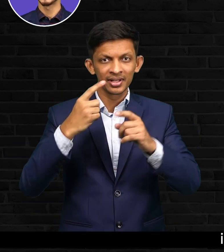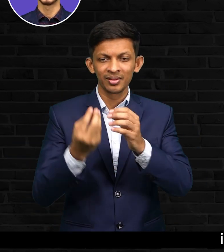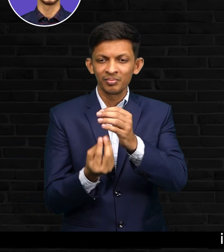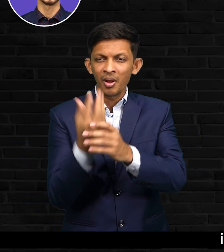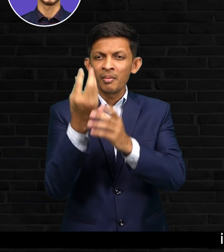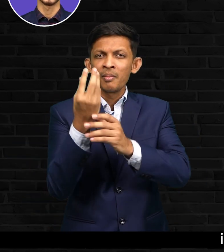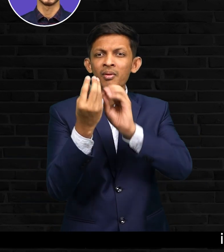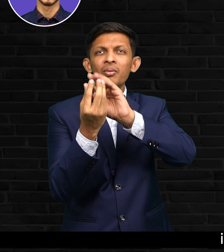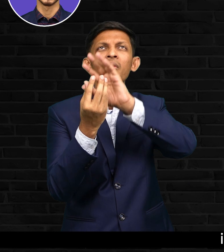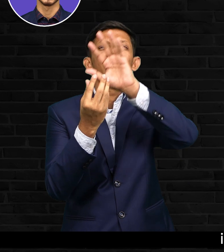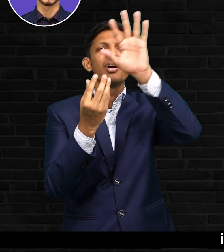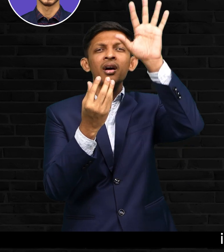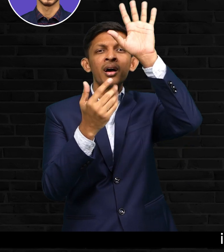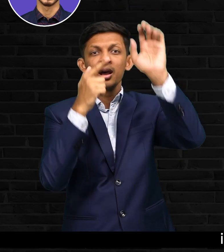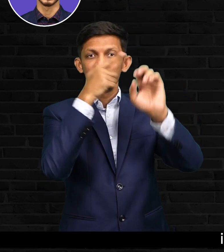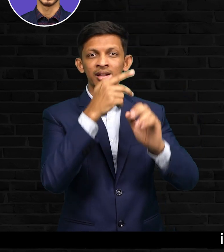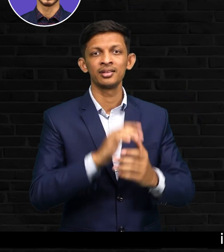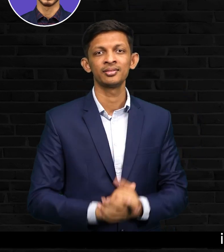industrialization,